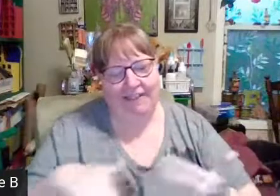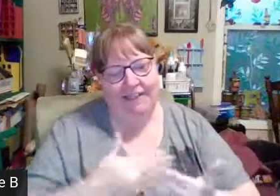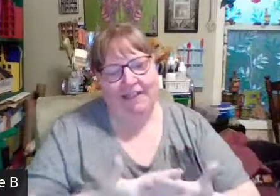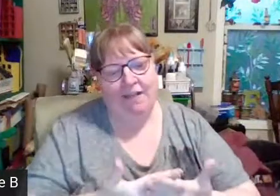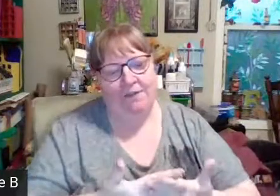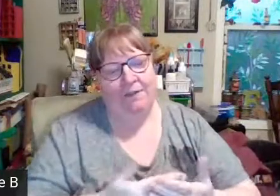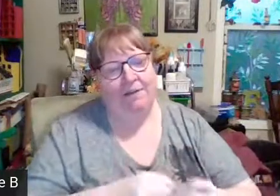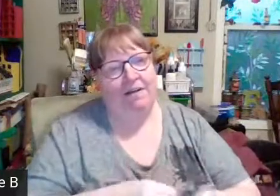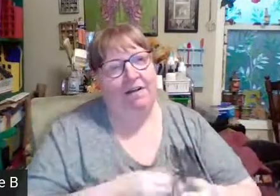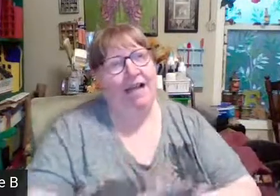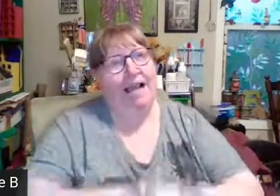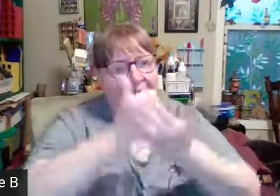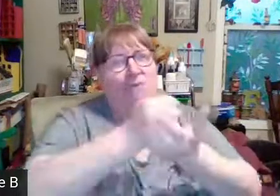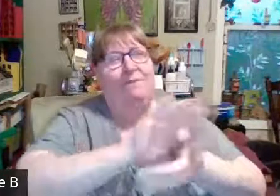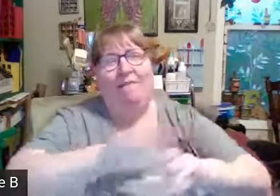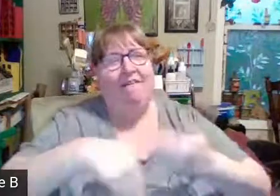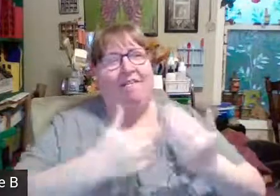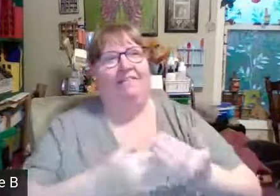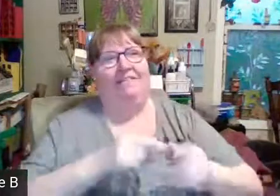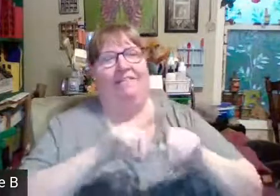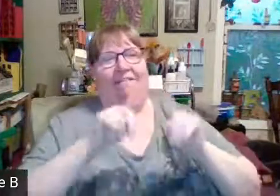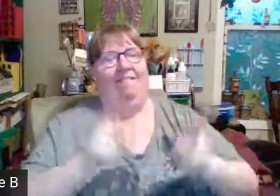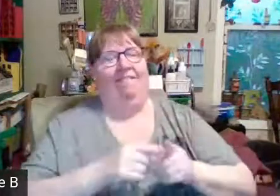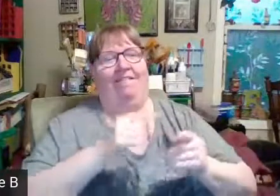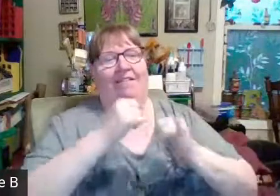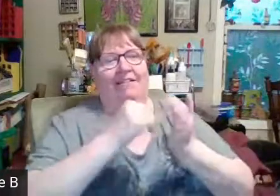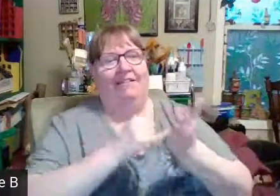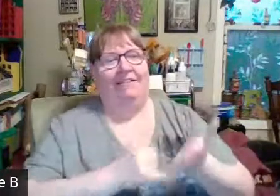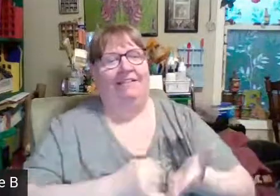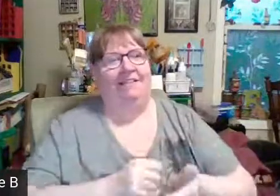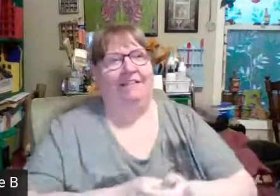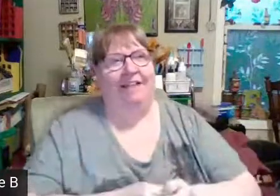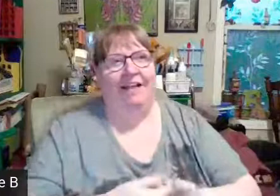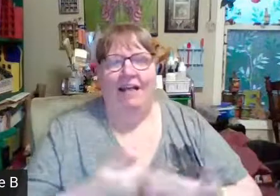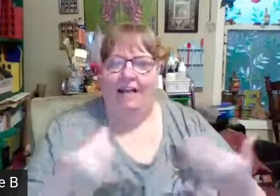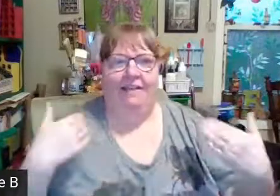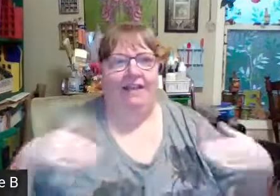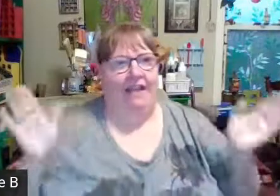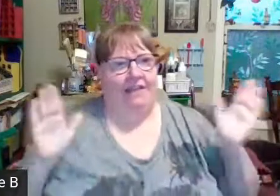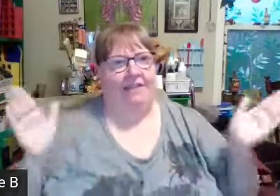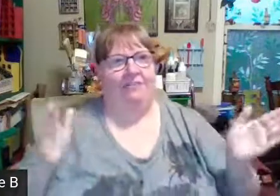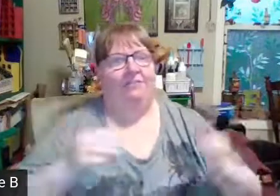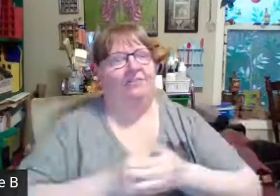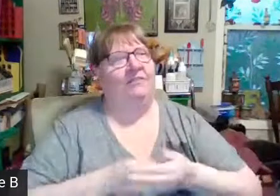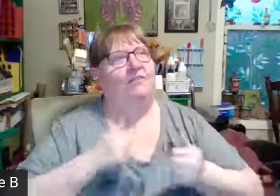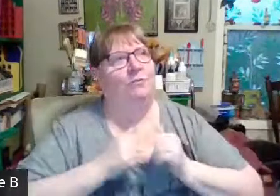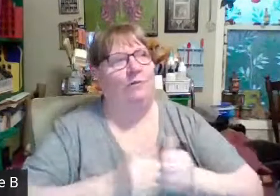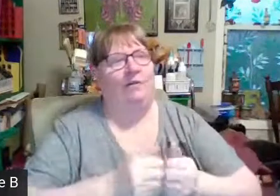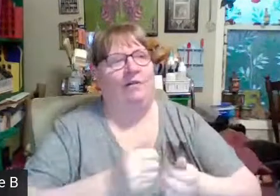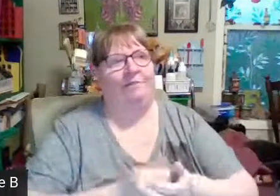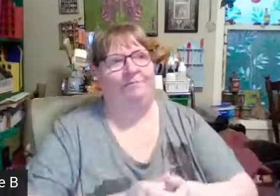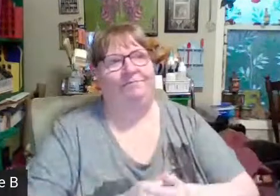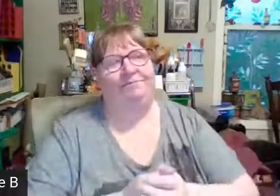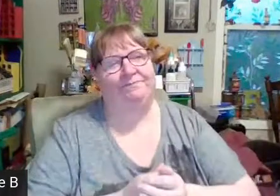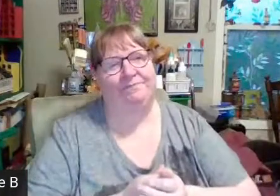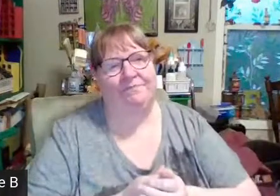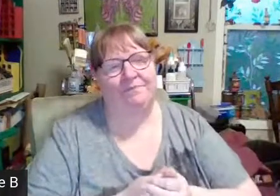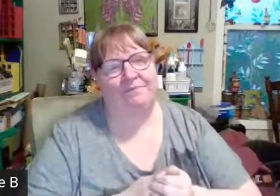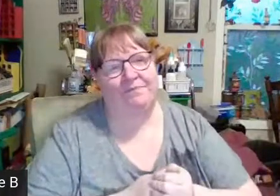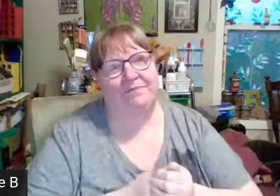in some cases, the angels as well. Don't forget that if you have someone you'd like to nominate, it doesn't apply just to hardests.